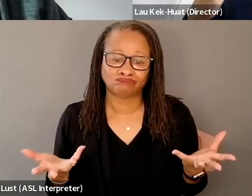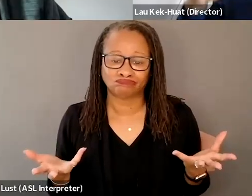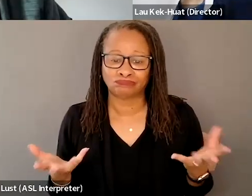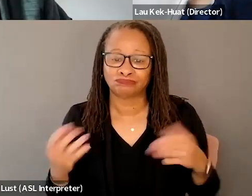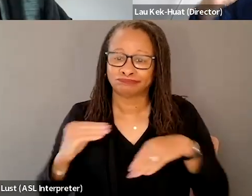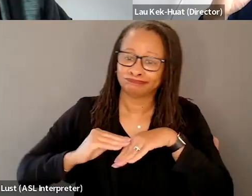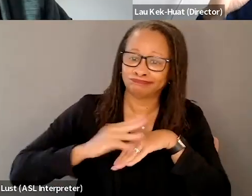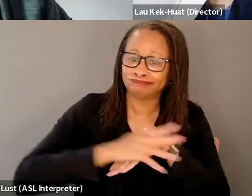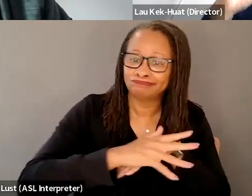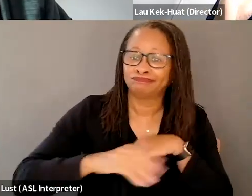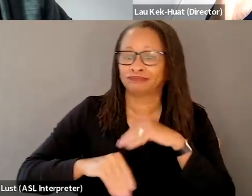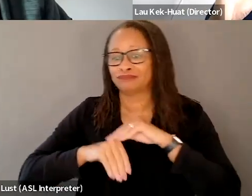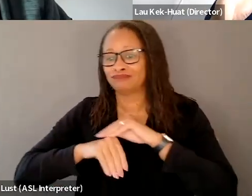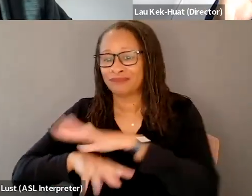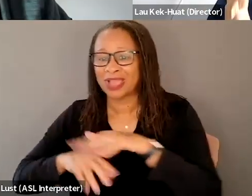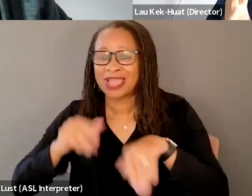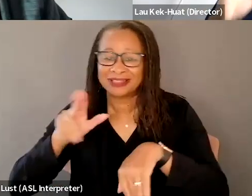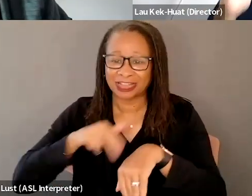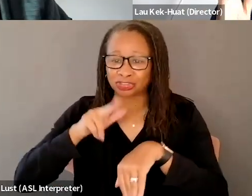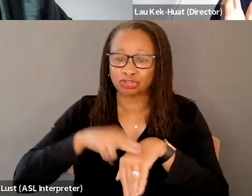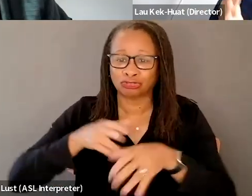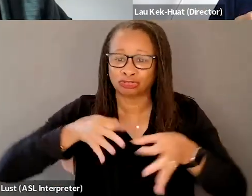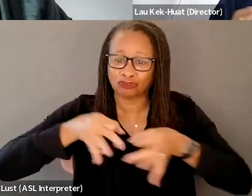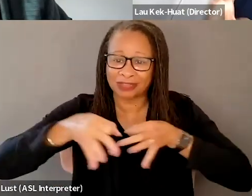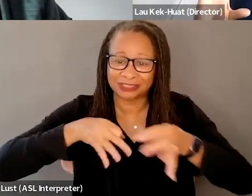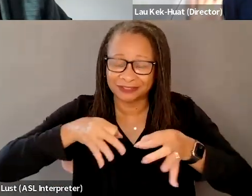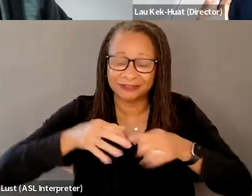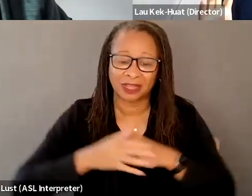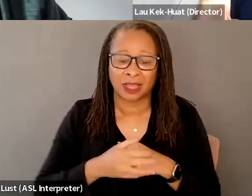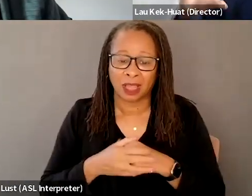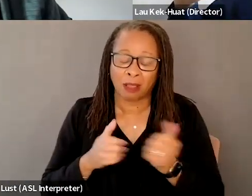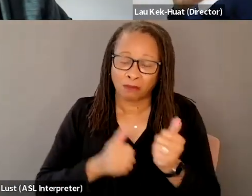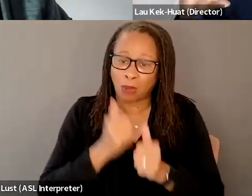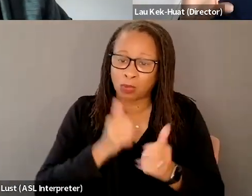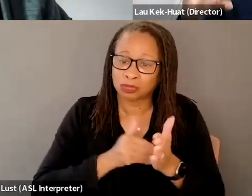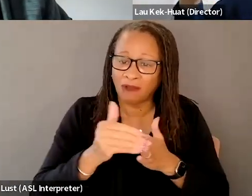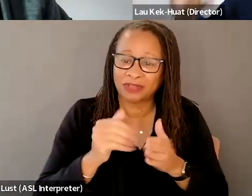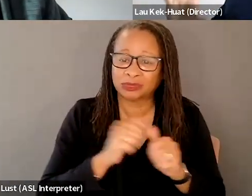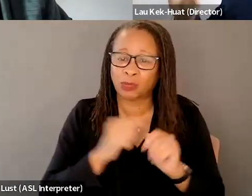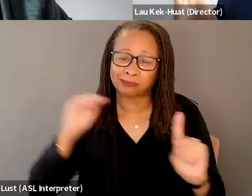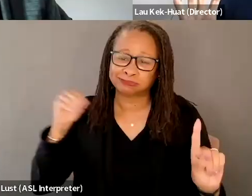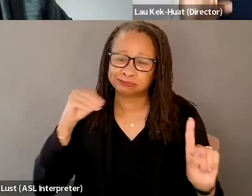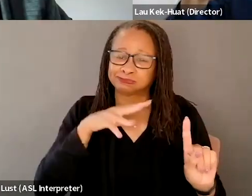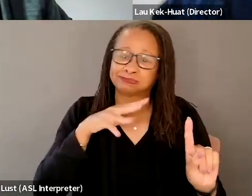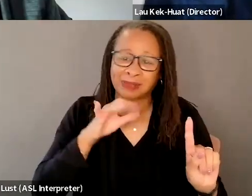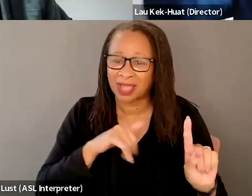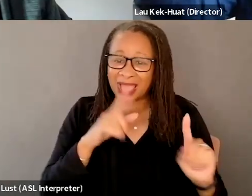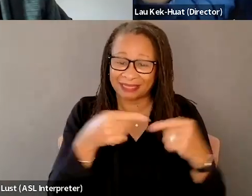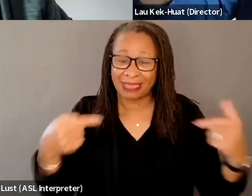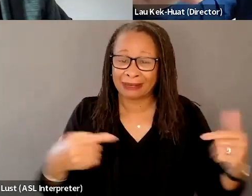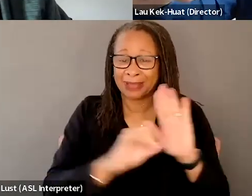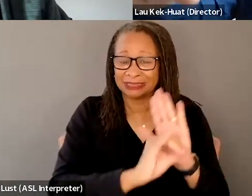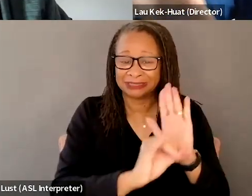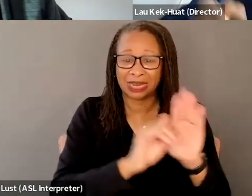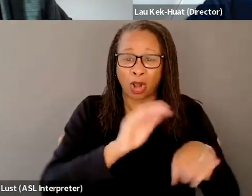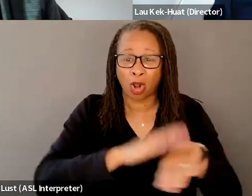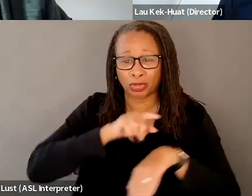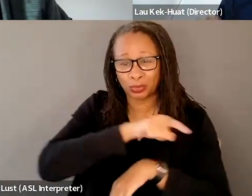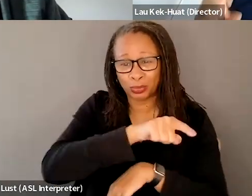influenced by the national narrative. So most of the time we are project the enemy identity on